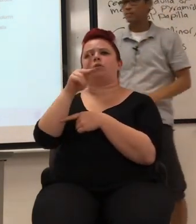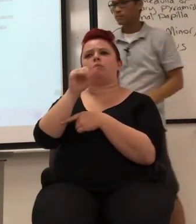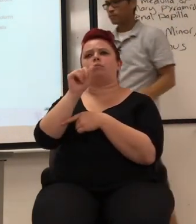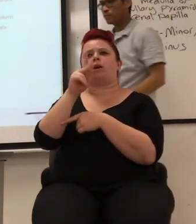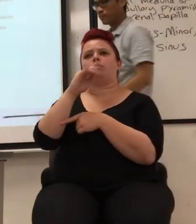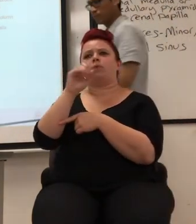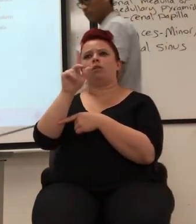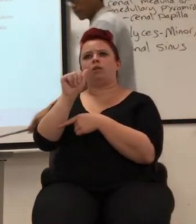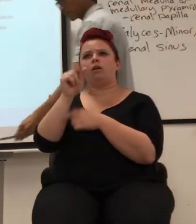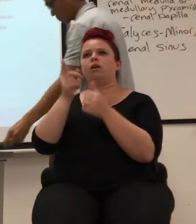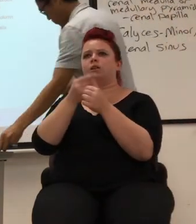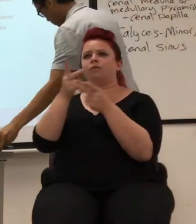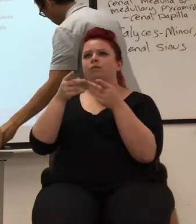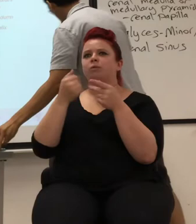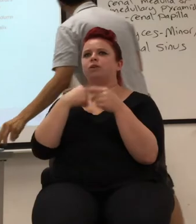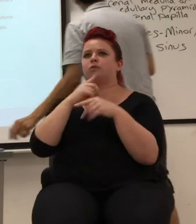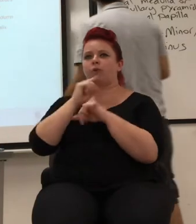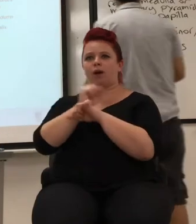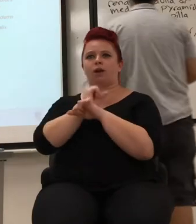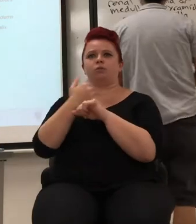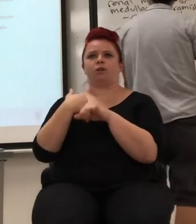filtrate.